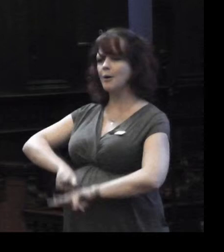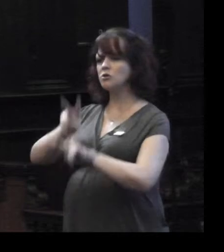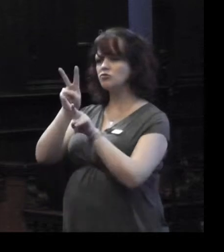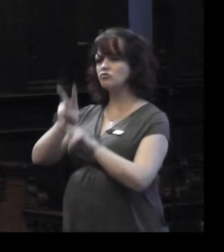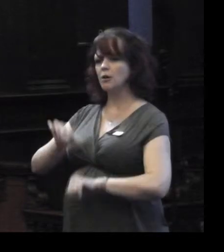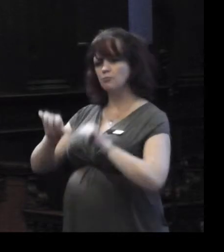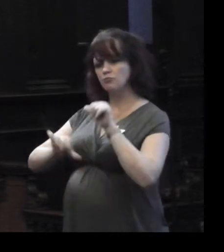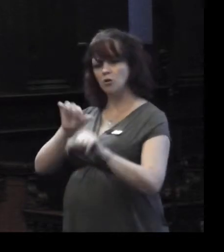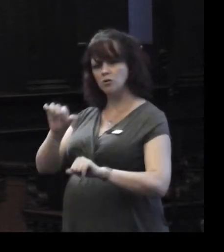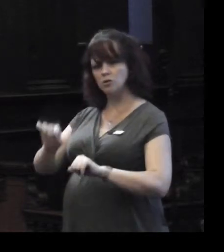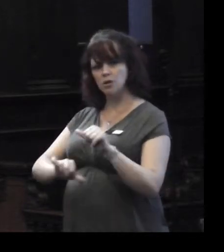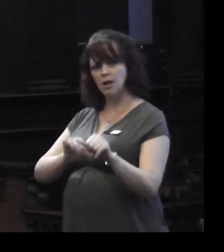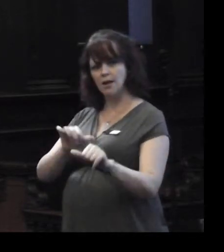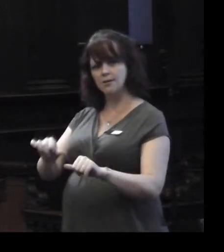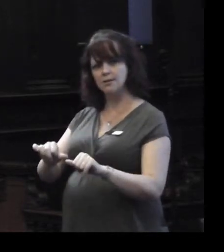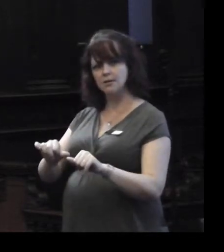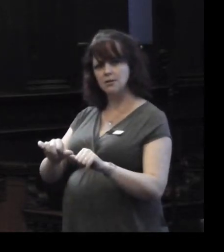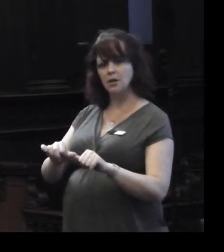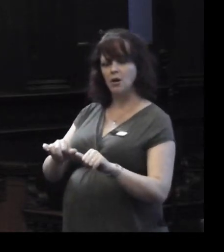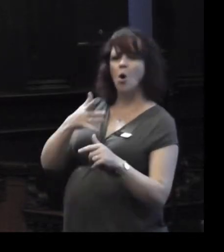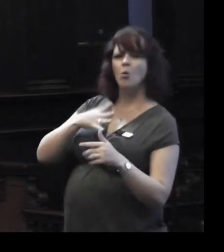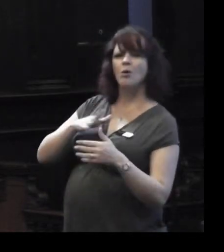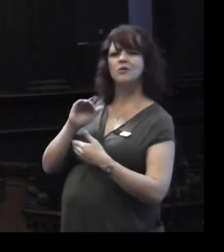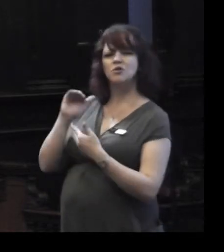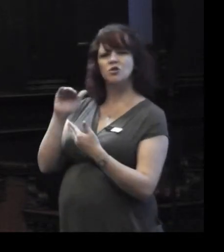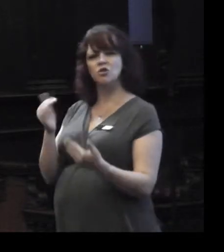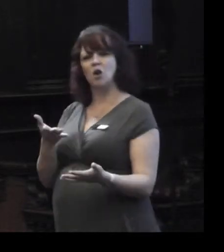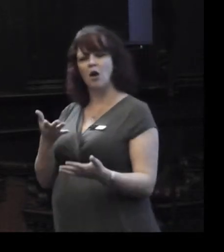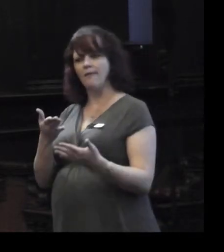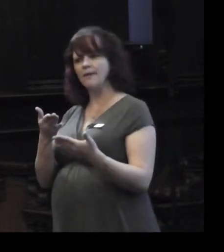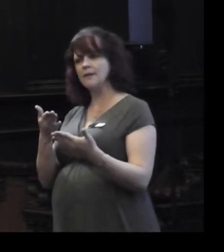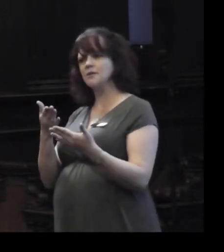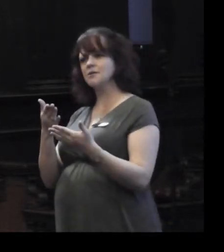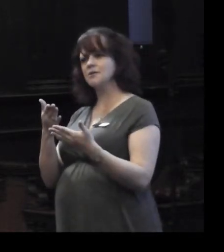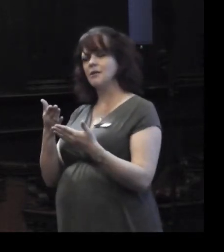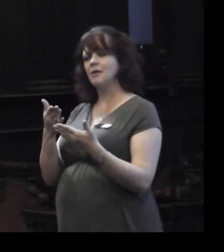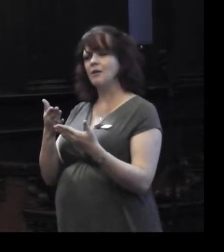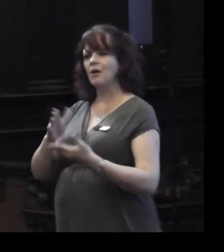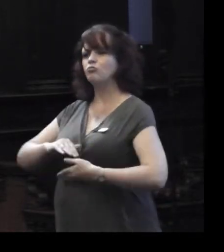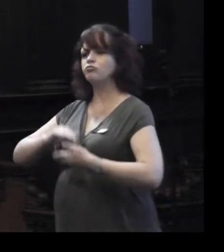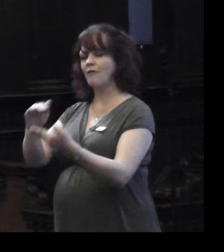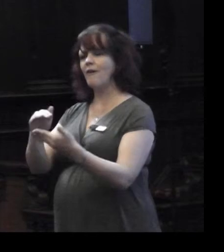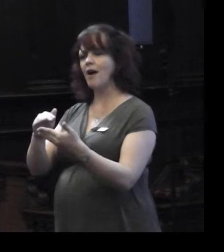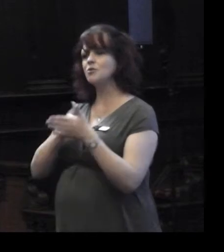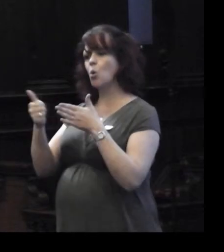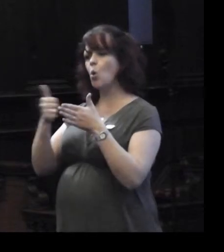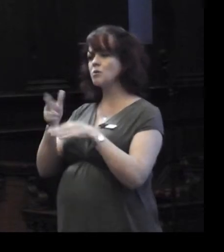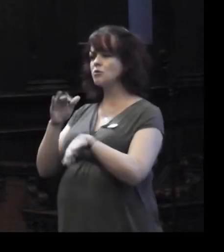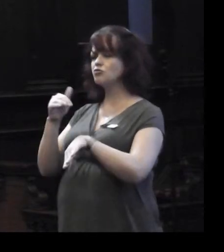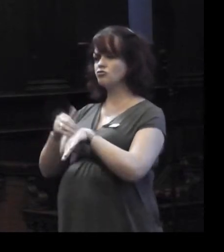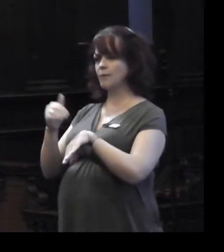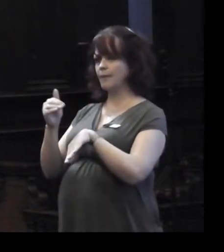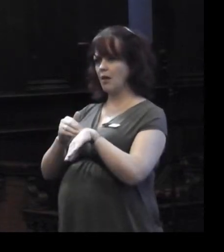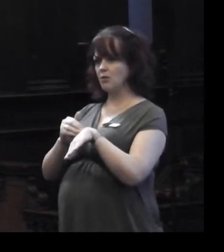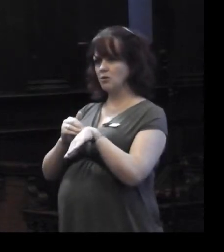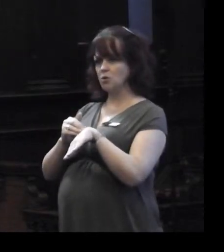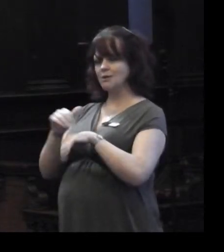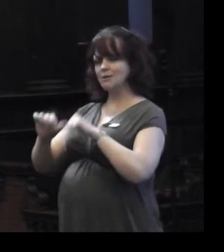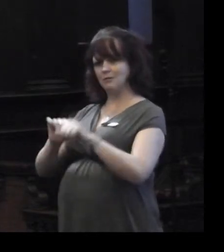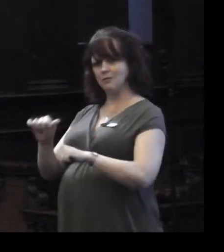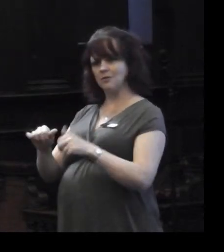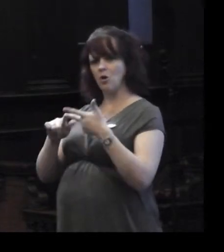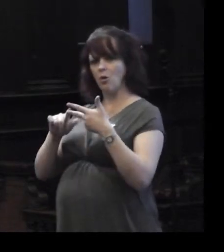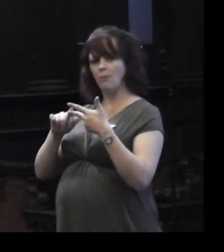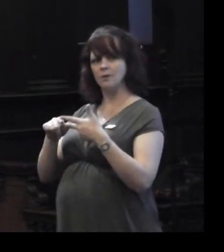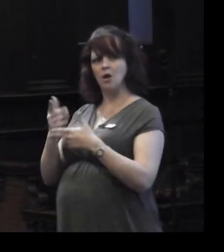process. We unite service providers, educators and the criminal justice system to work together. And we